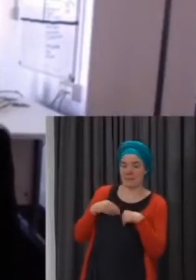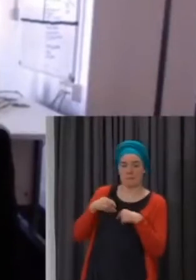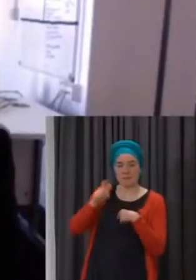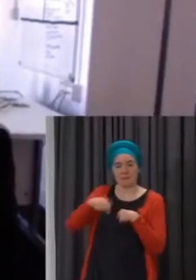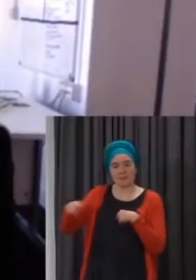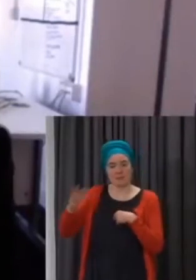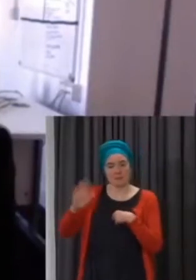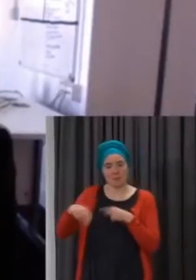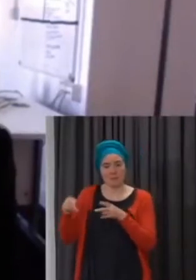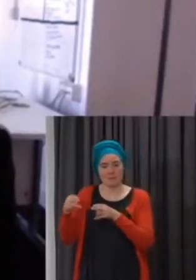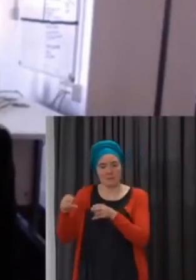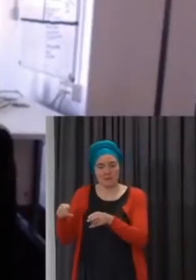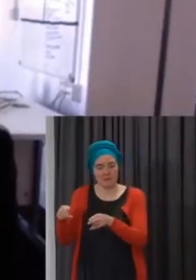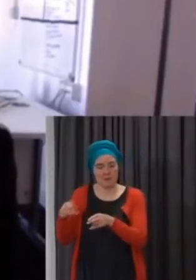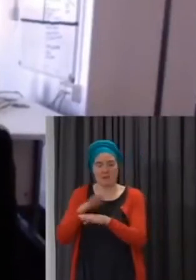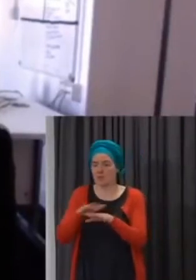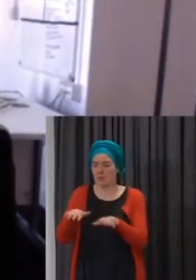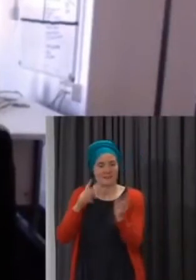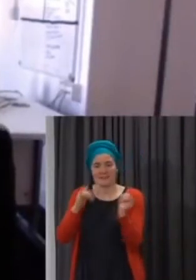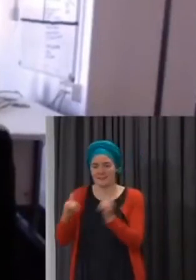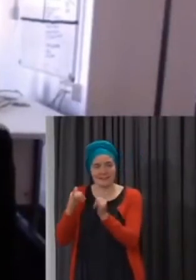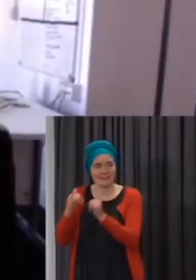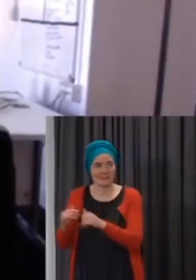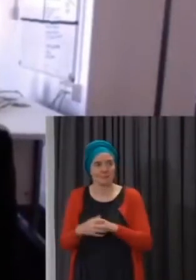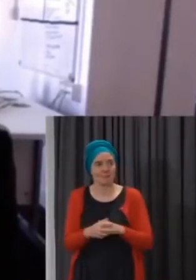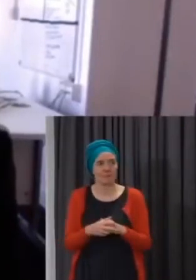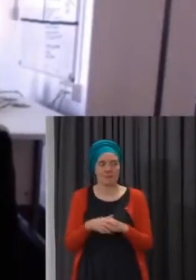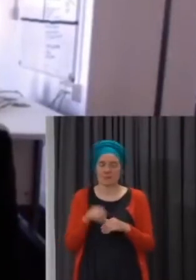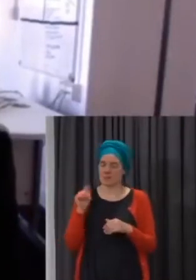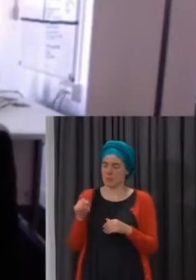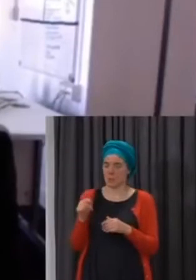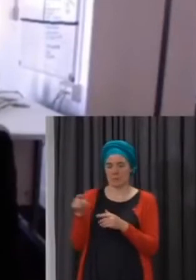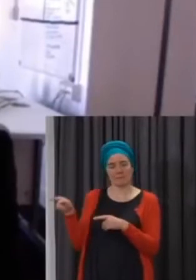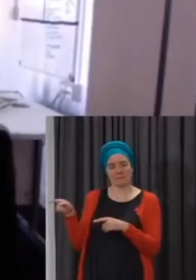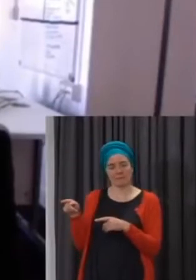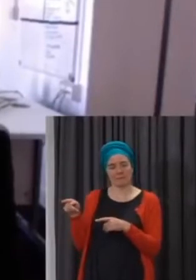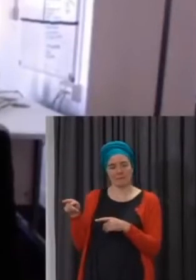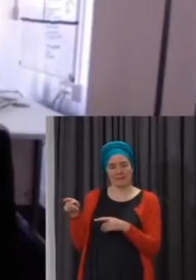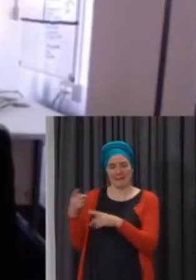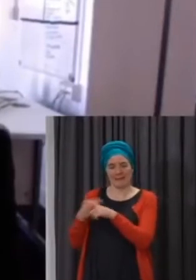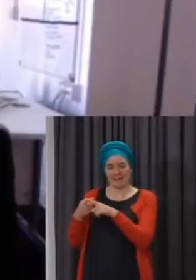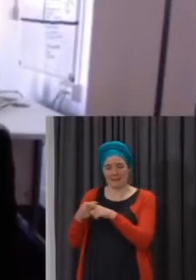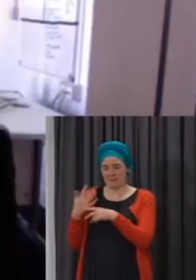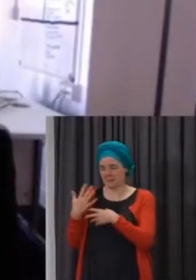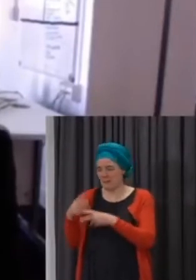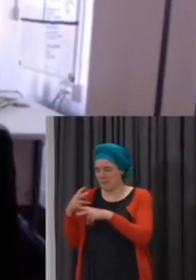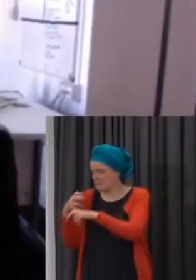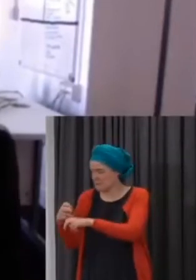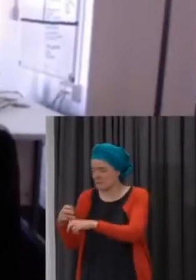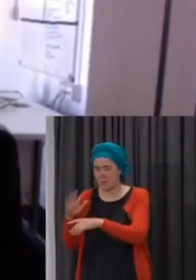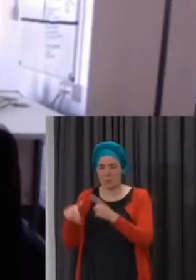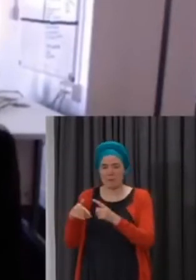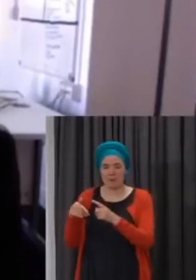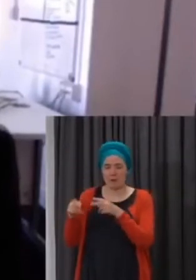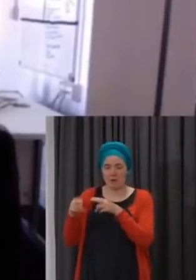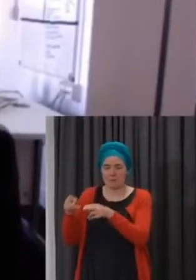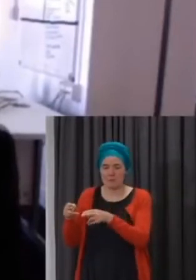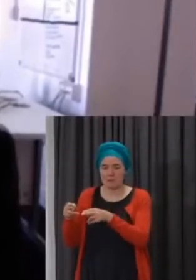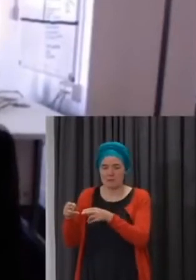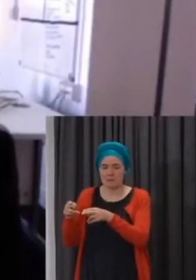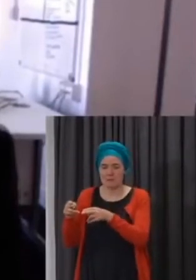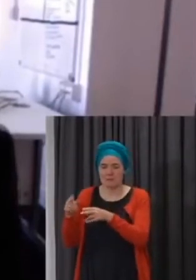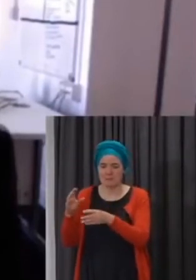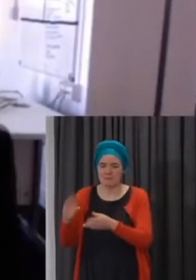England, it's now been acknowledged that that policy of moving people from hospitals into homes without tests may have caused problems with the spread